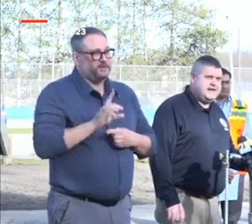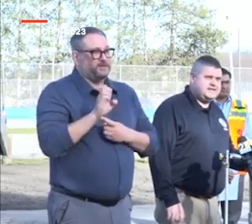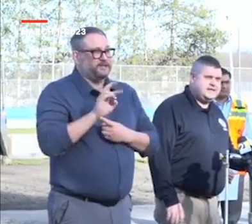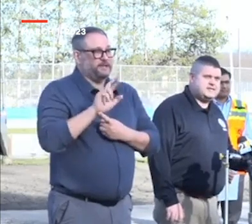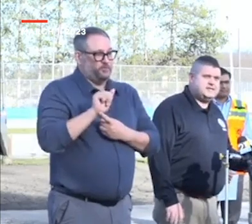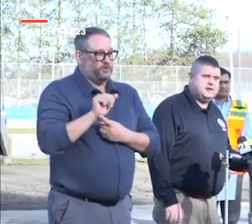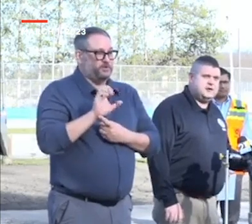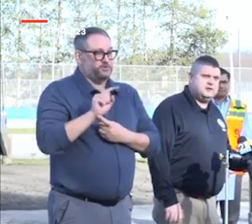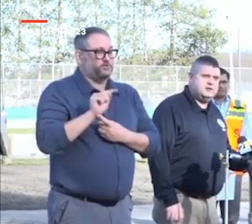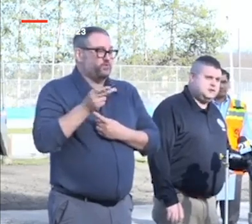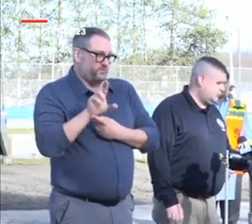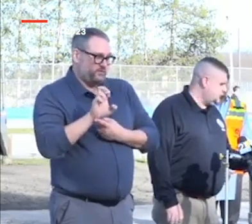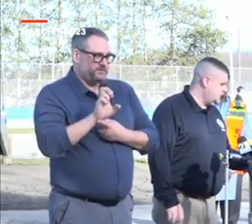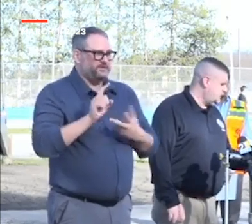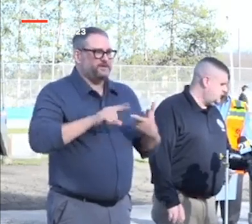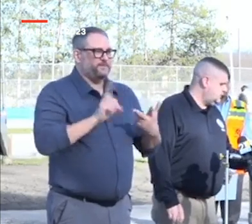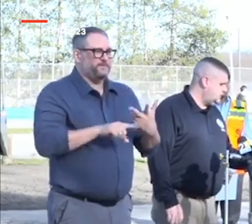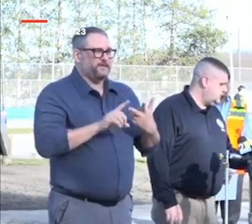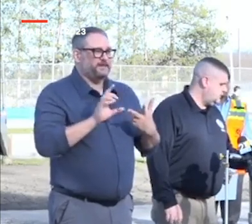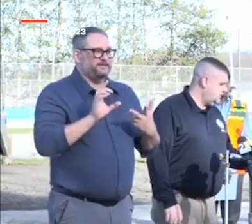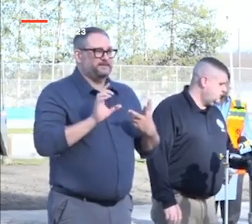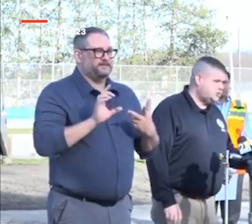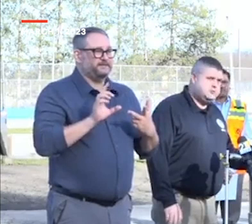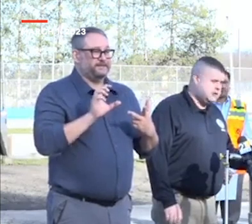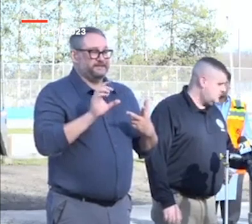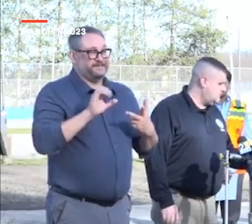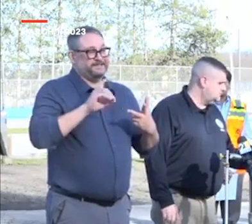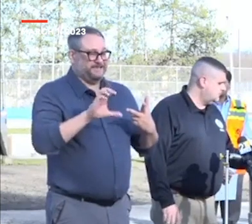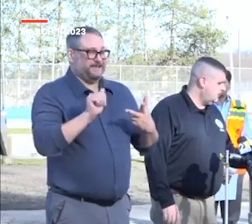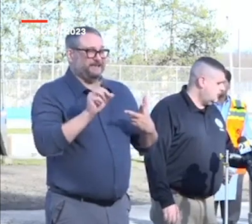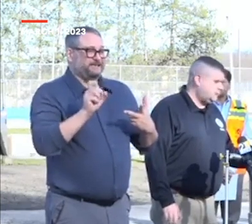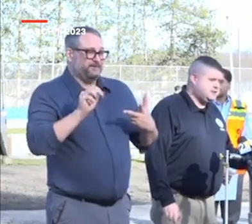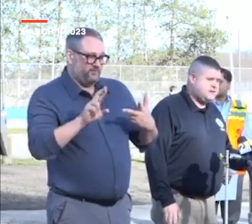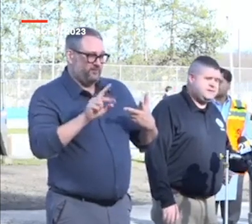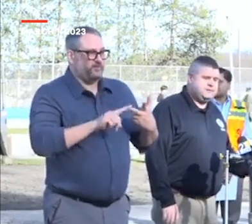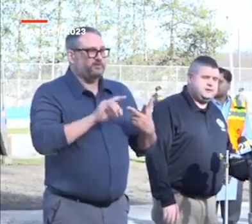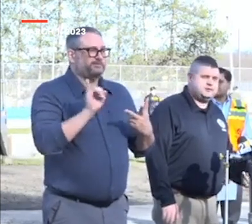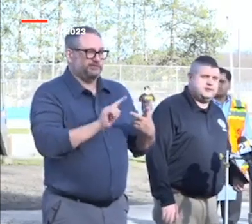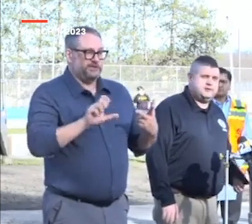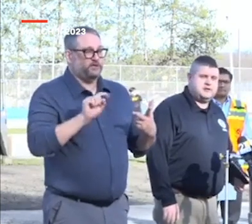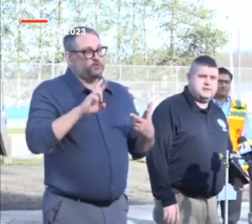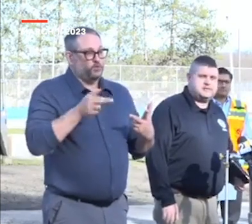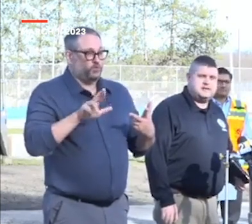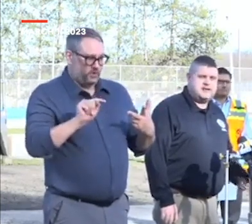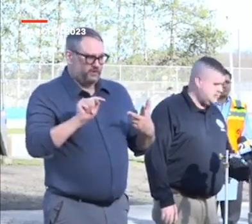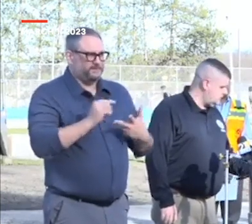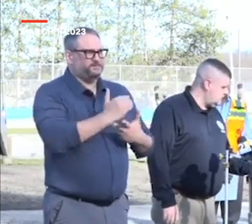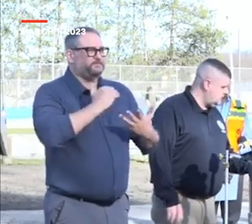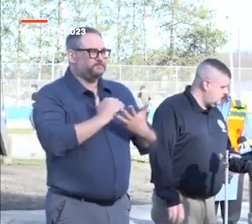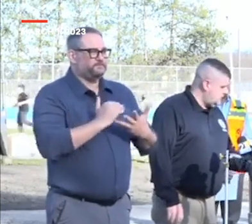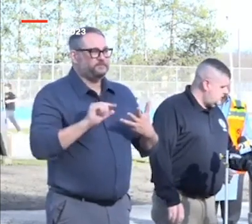CDC ATSDR Crew Lead Jill Shugart, Region 5 Administrator Thomas